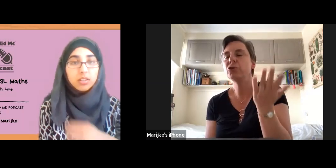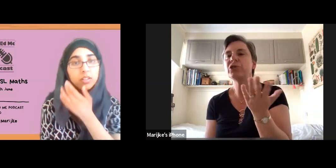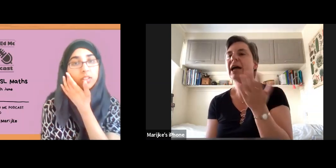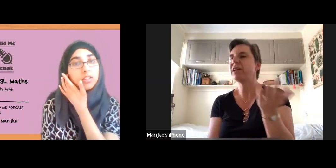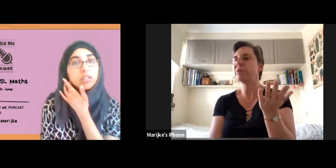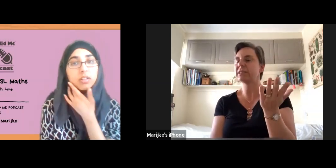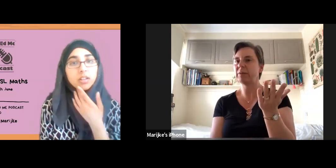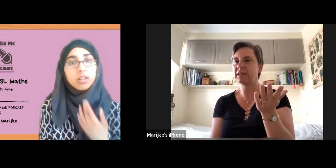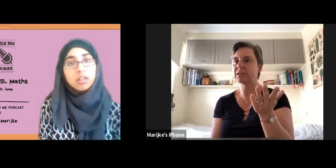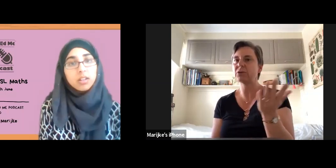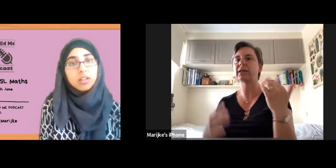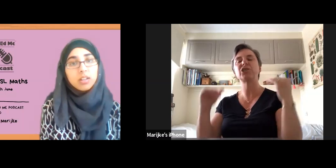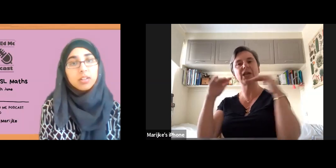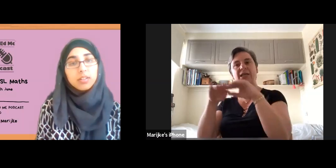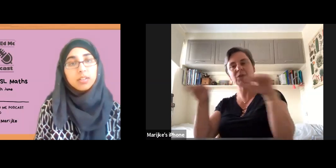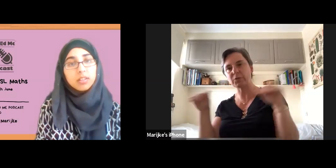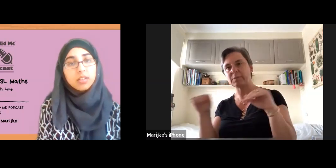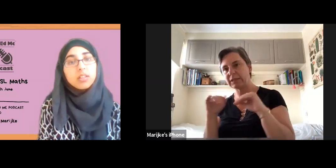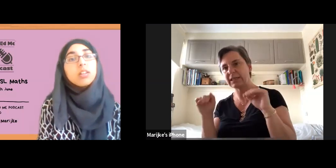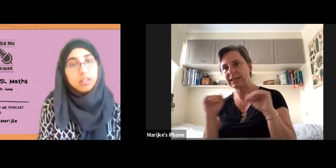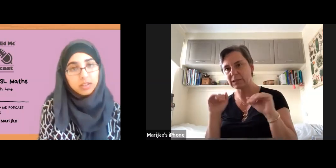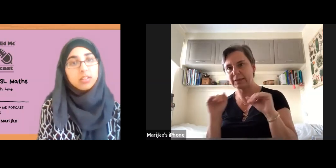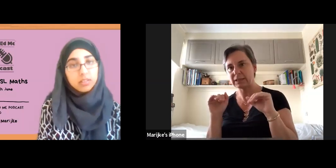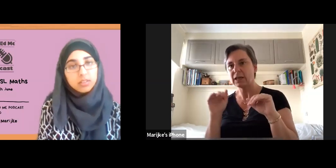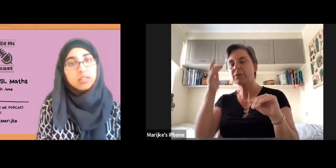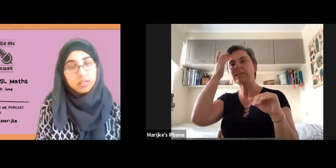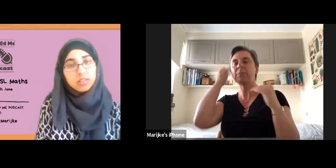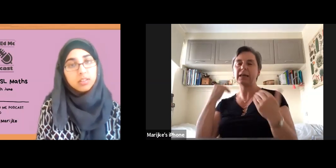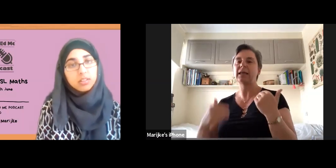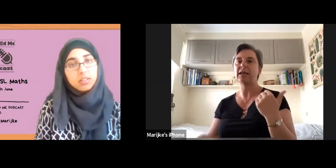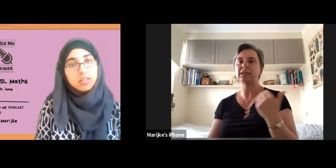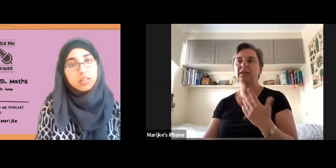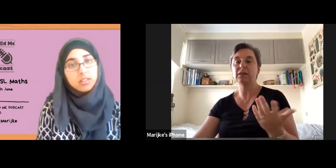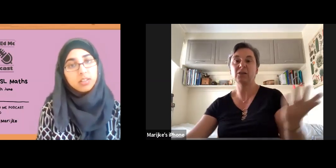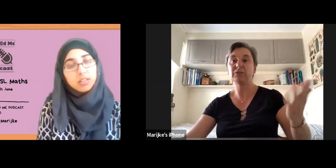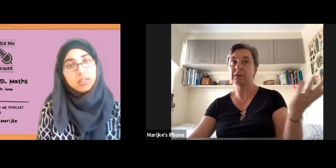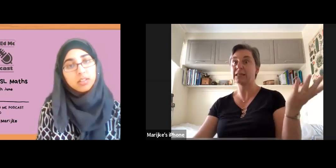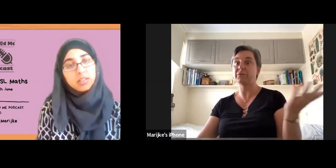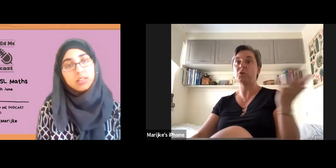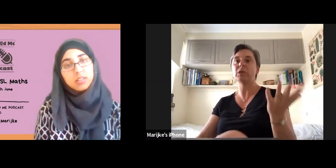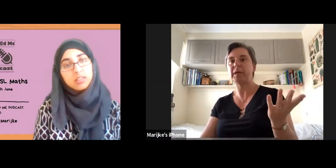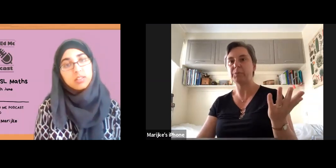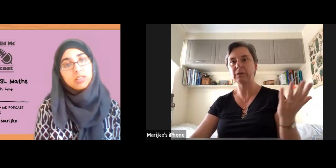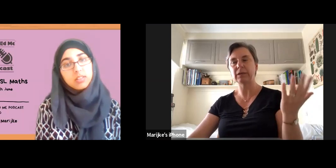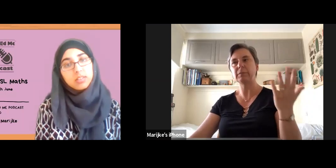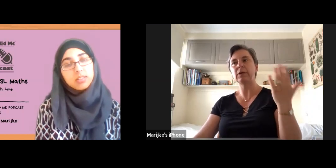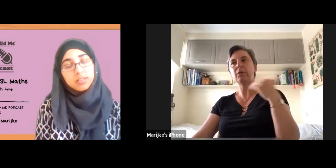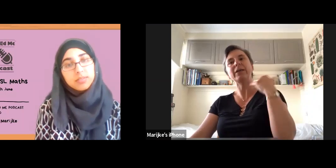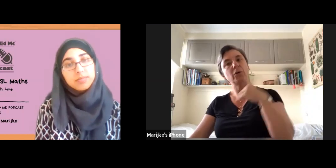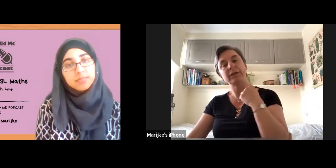usually have hearing siblings, so they can share the responsibility a little bit. Whereas in my case, and in the case of a few other people, when you're the